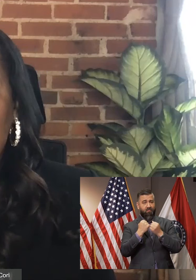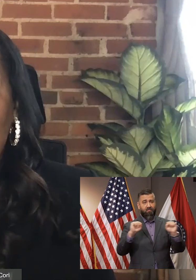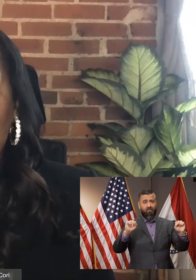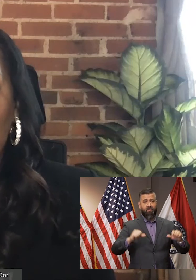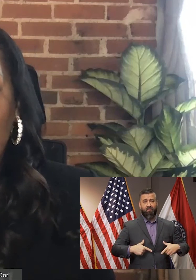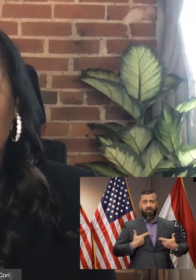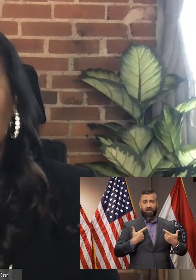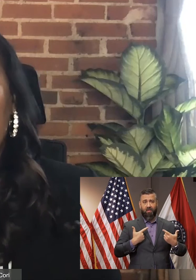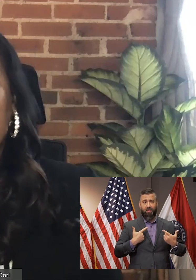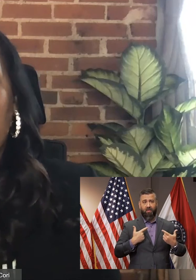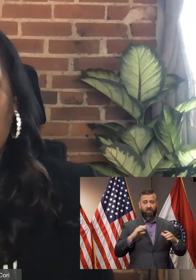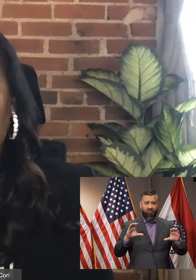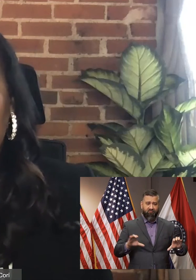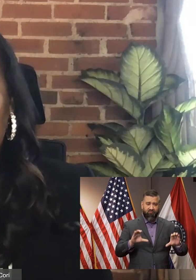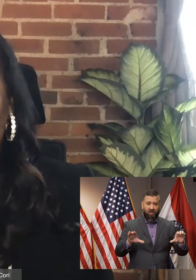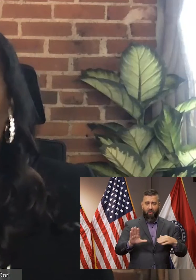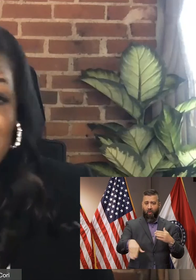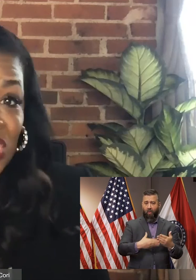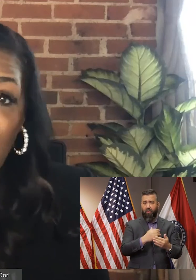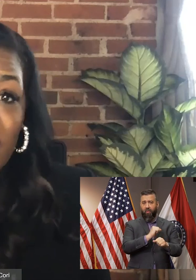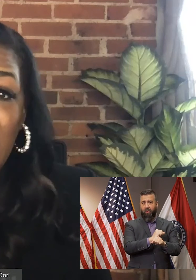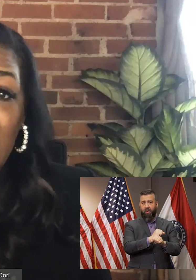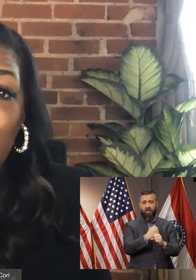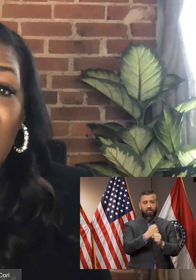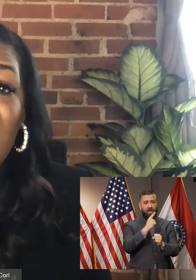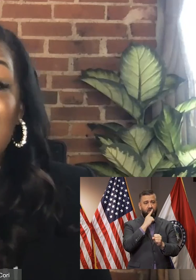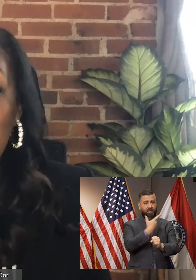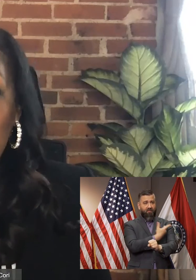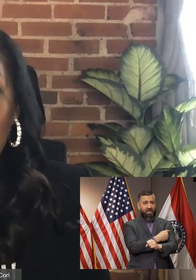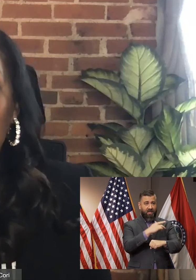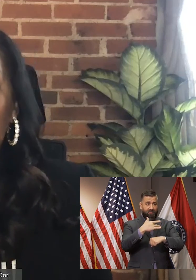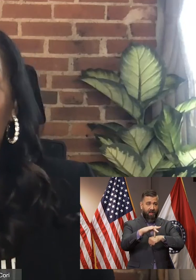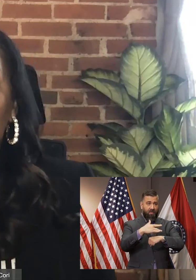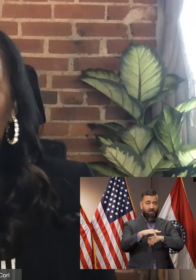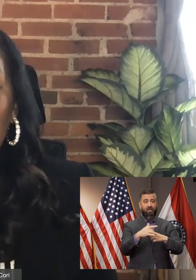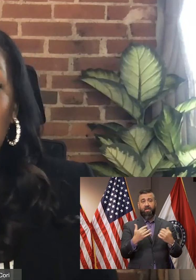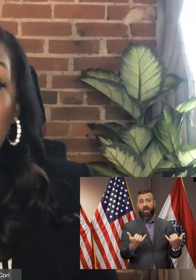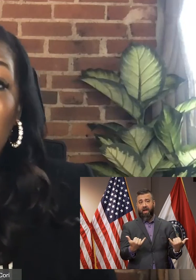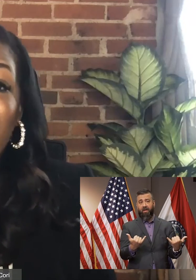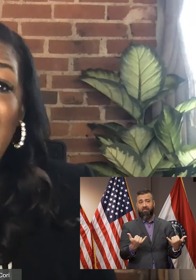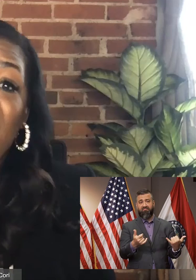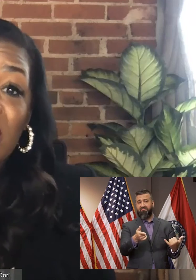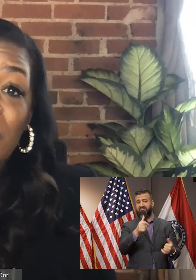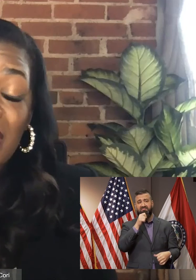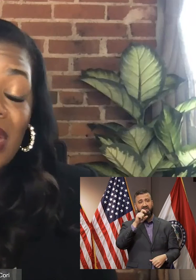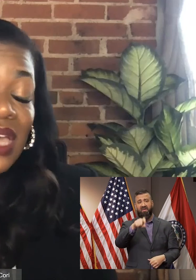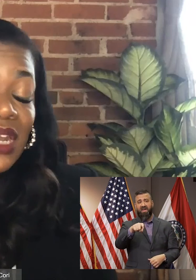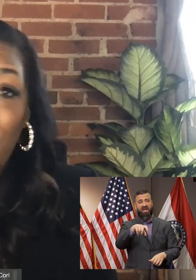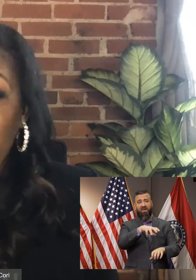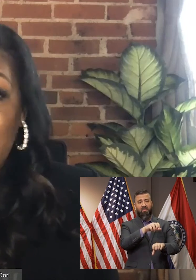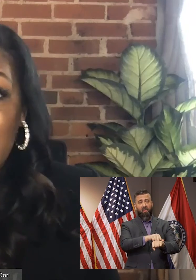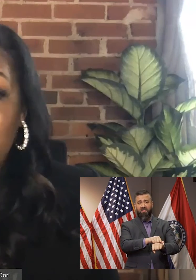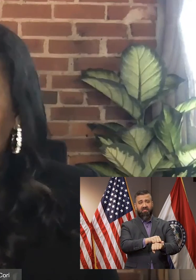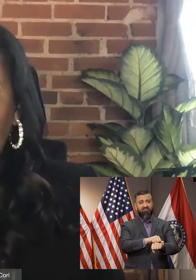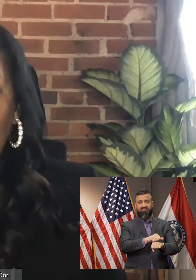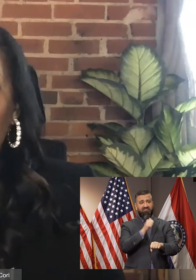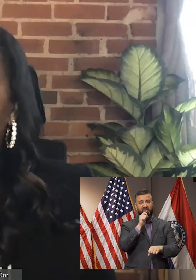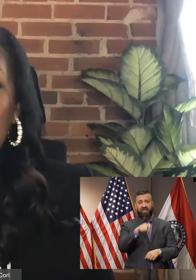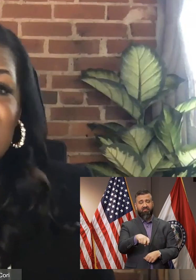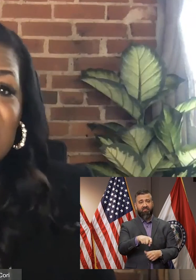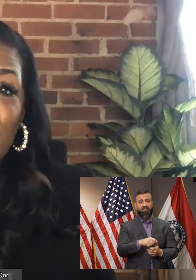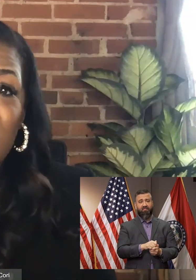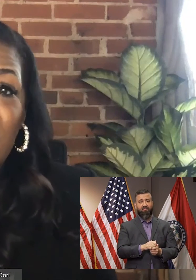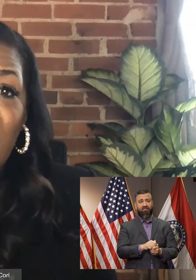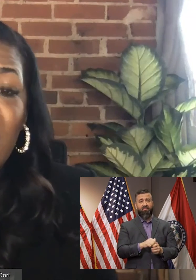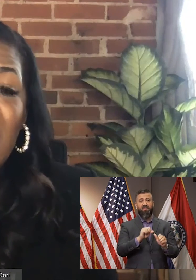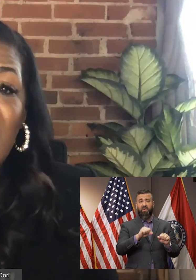have done the work to try to make sure that the vaccines are available. Now, you don't even have to have an appointment. There are